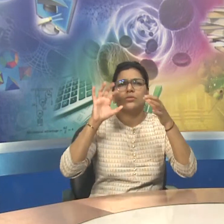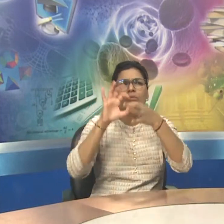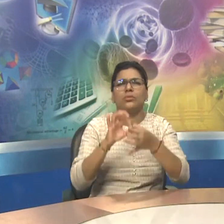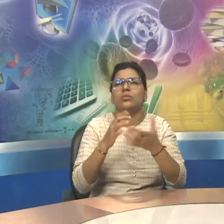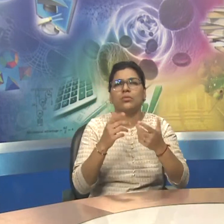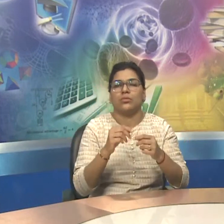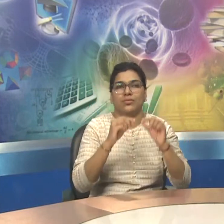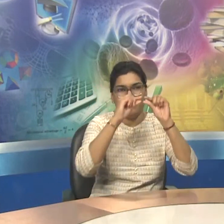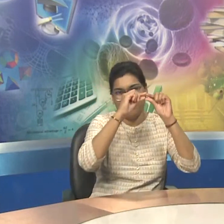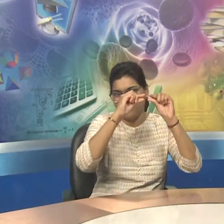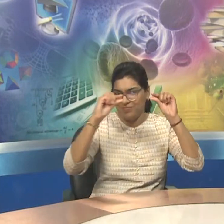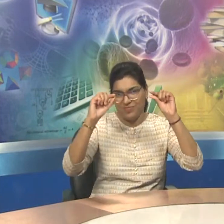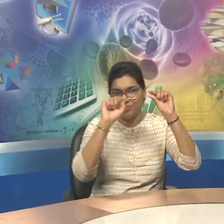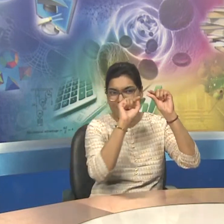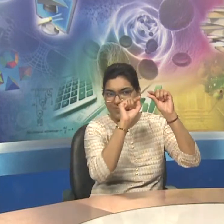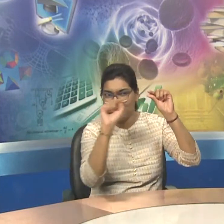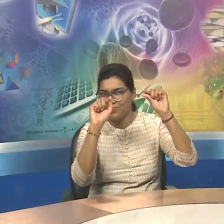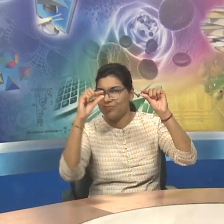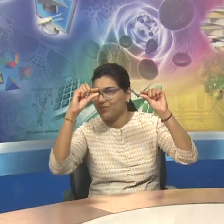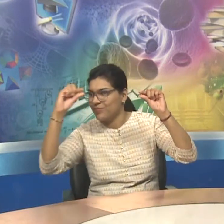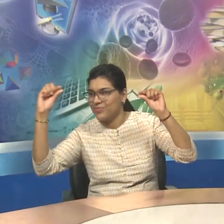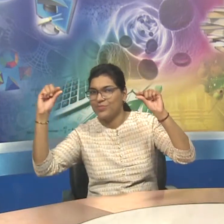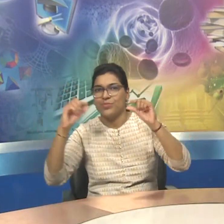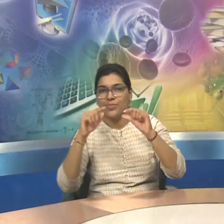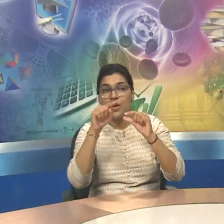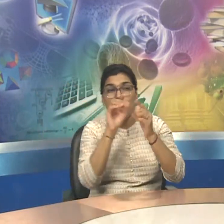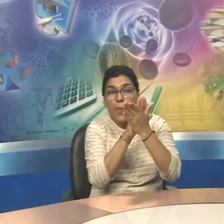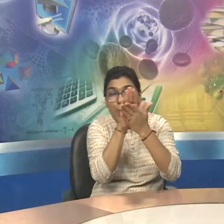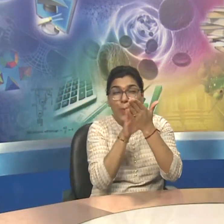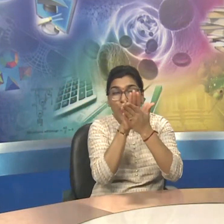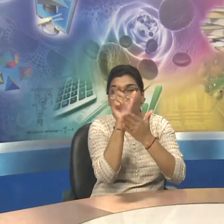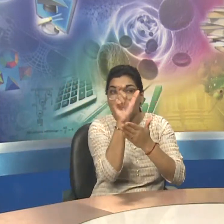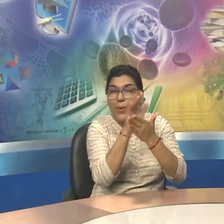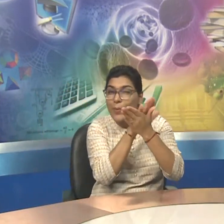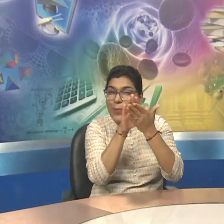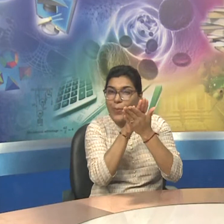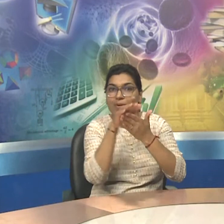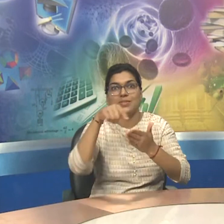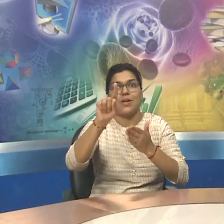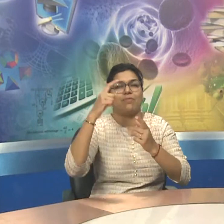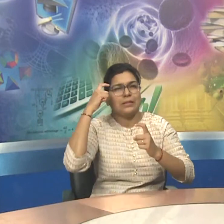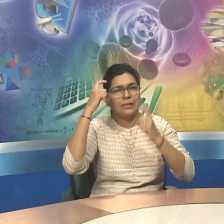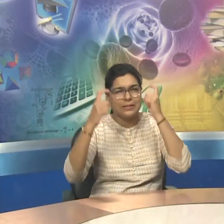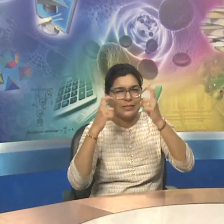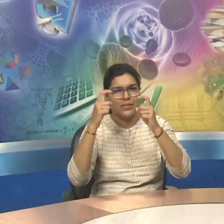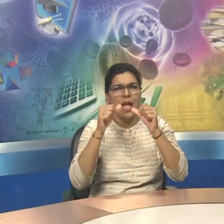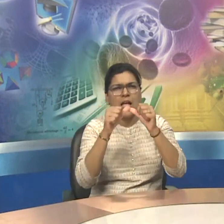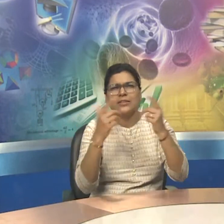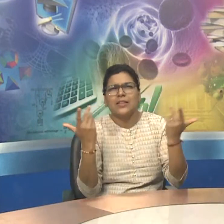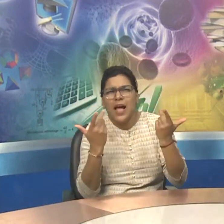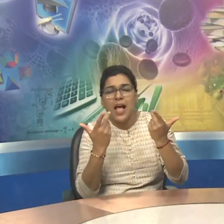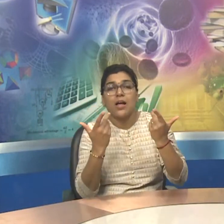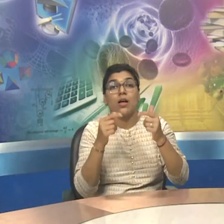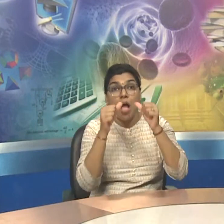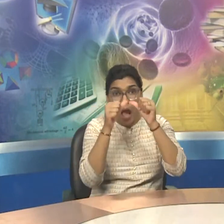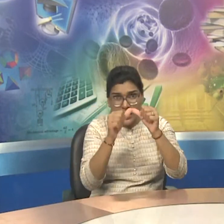the exercise part. In exercise, you have to think